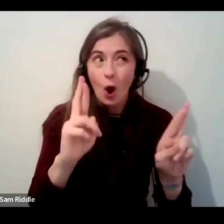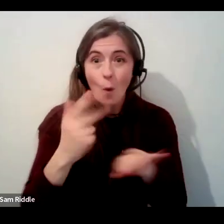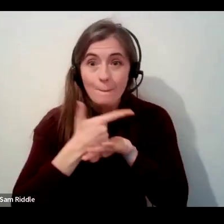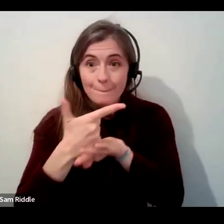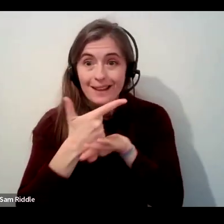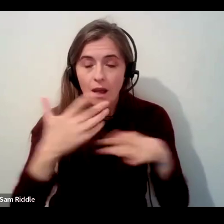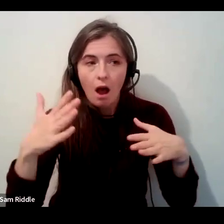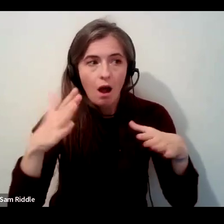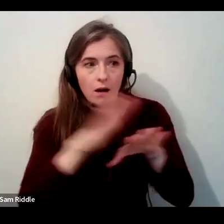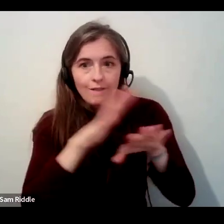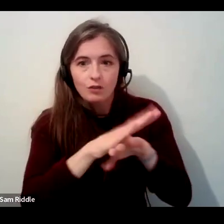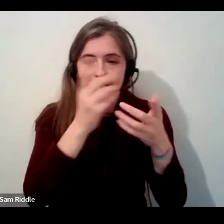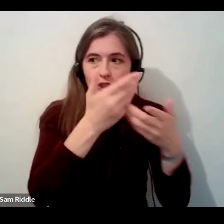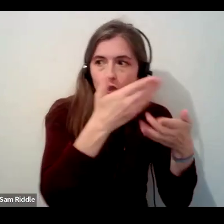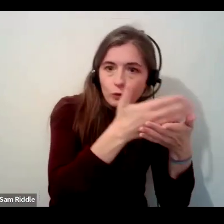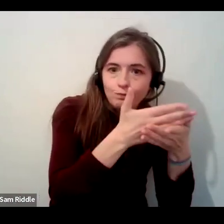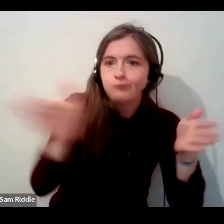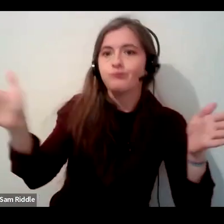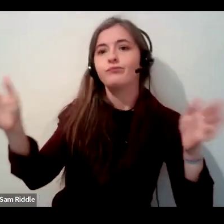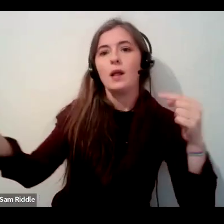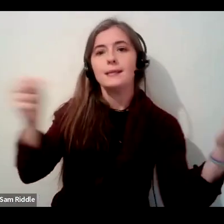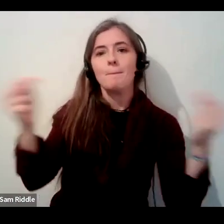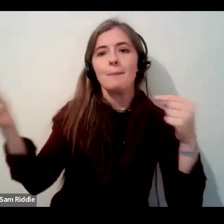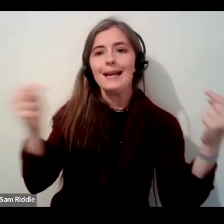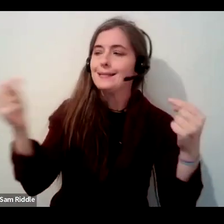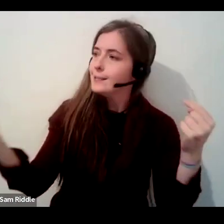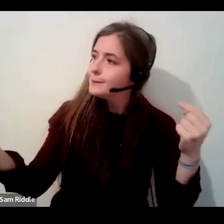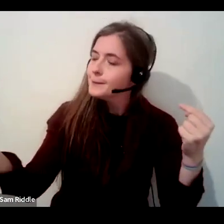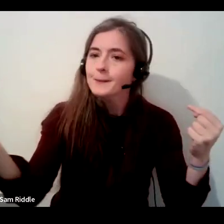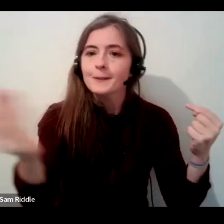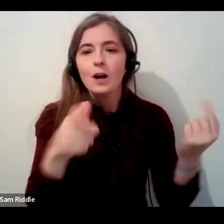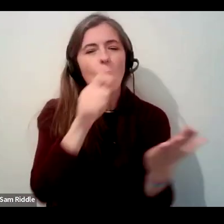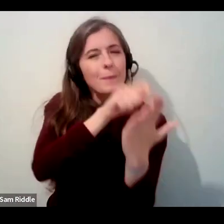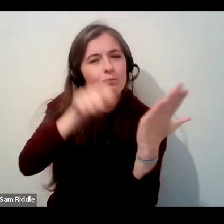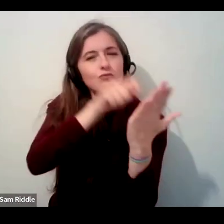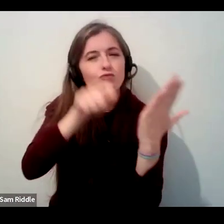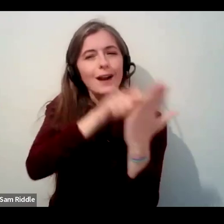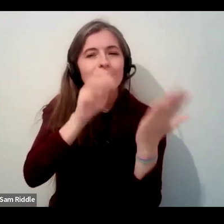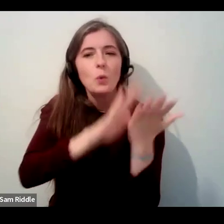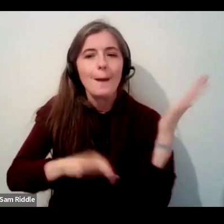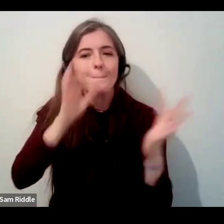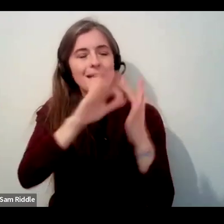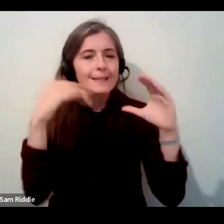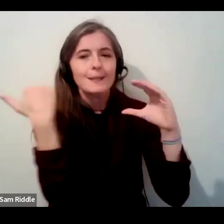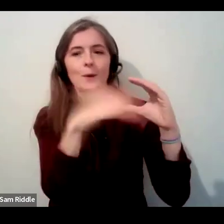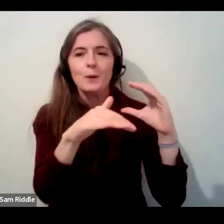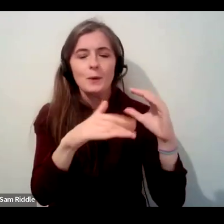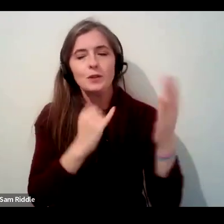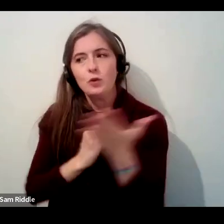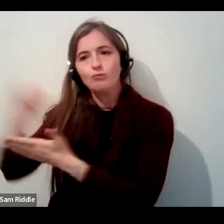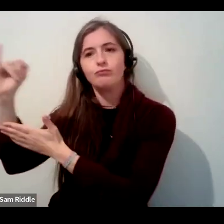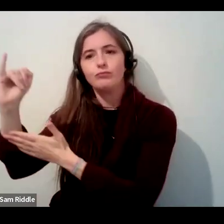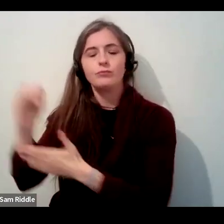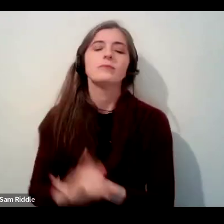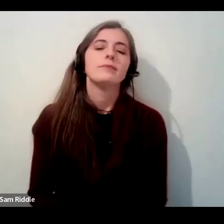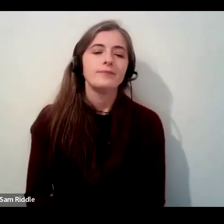coverage and, you know, extend the debate more widely and get people writing to their MPs in opposition.